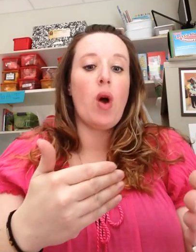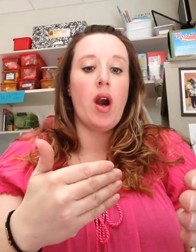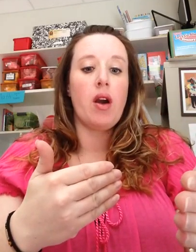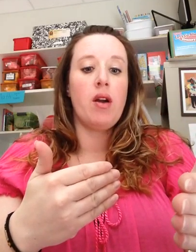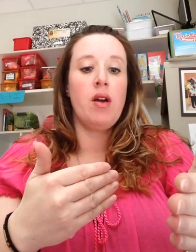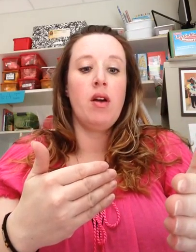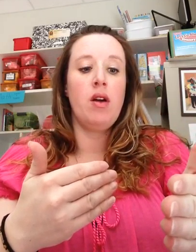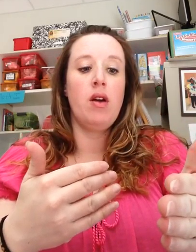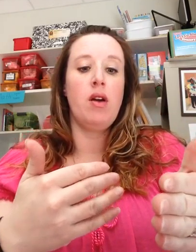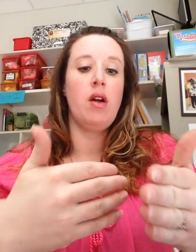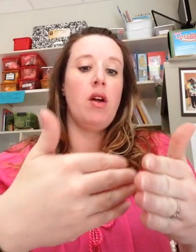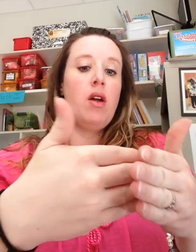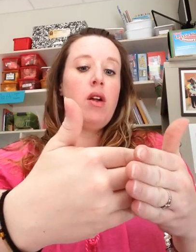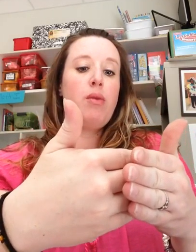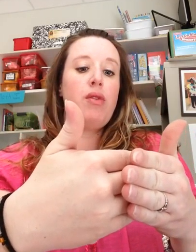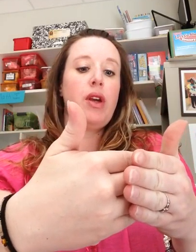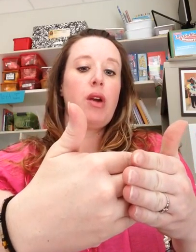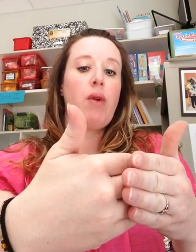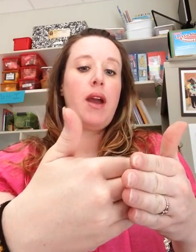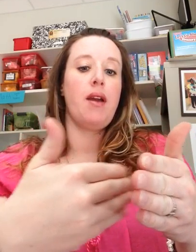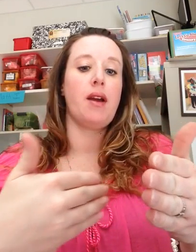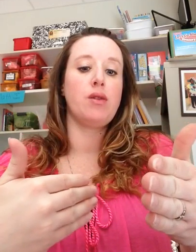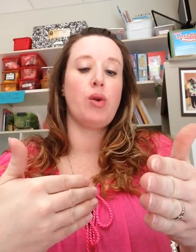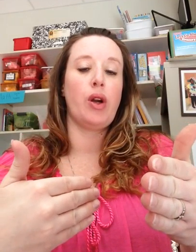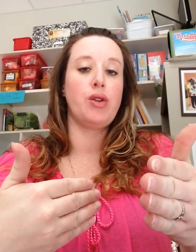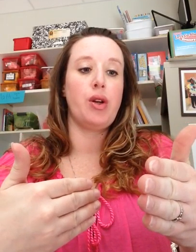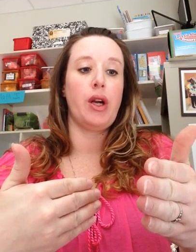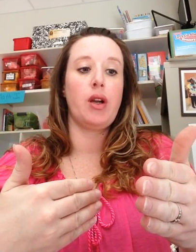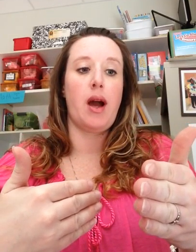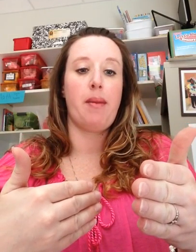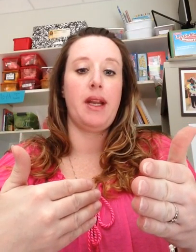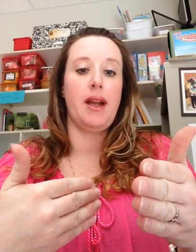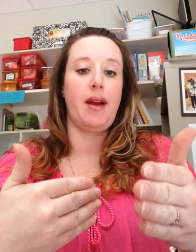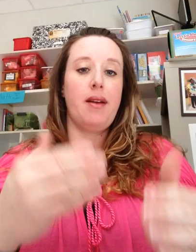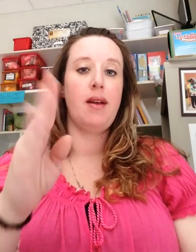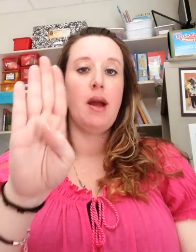Before, moving your right hand towards you, or your dominant hand.